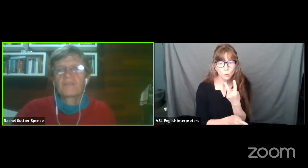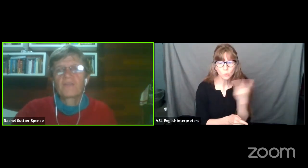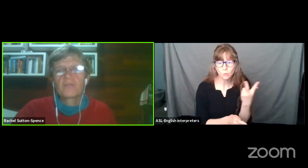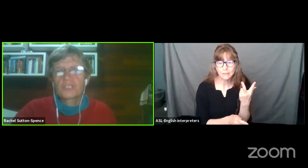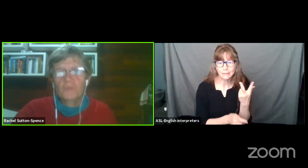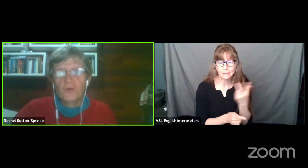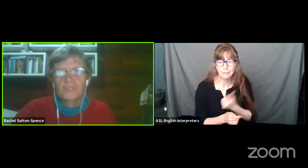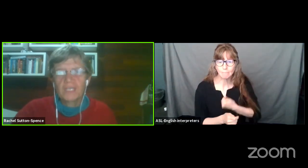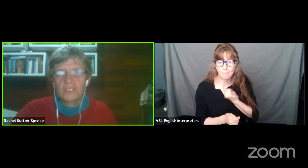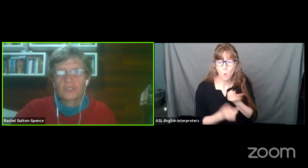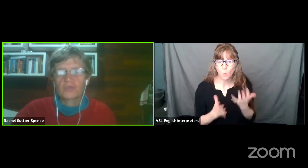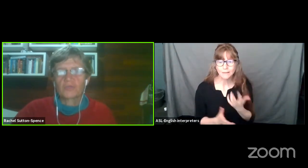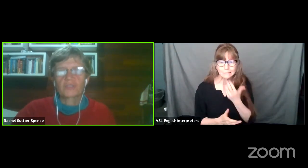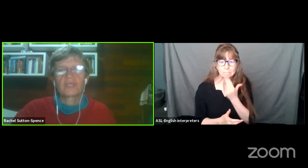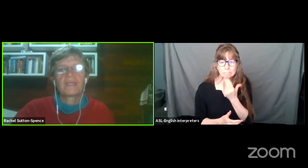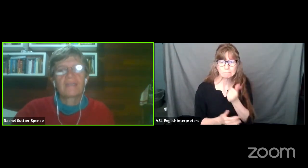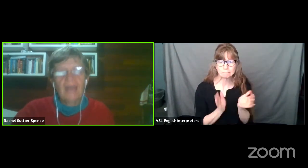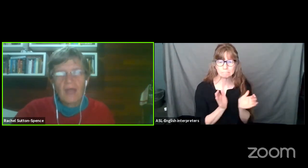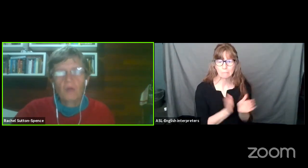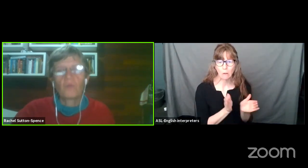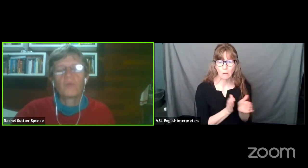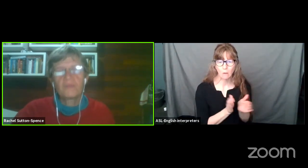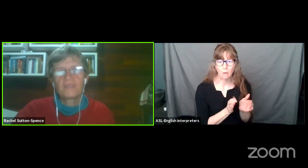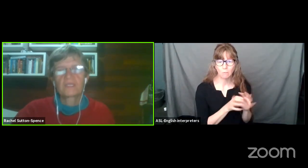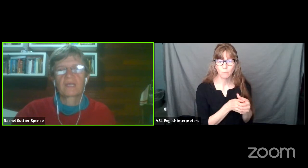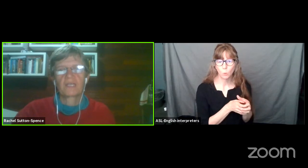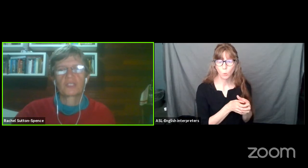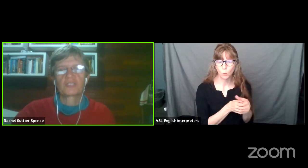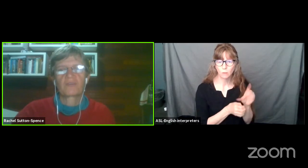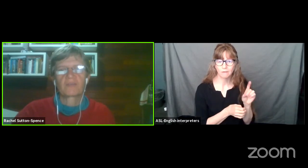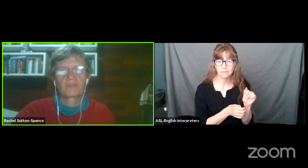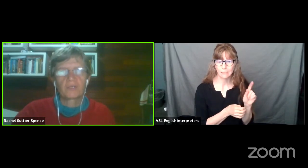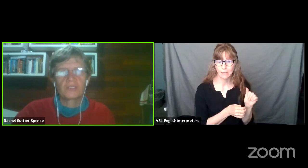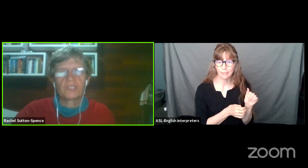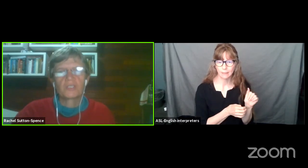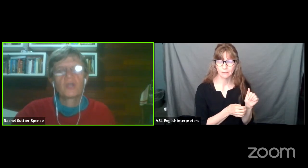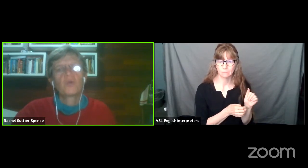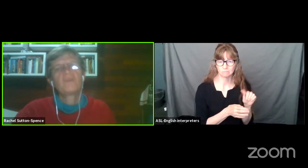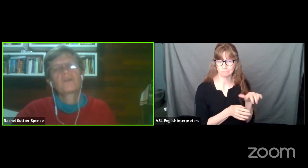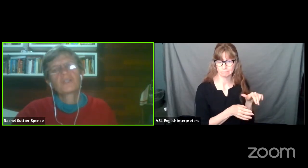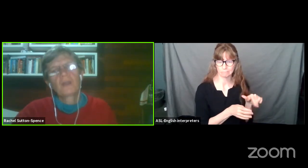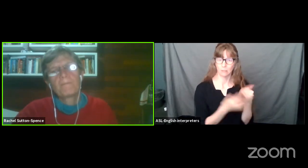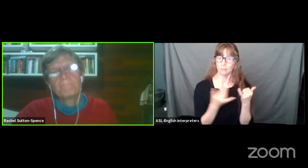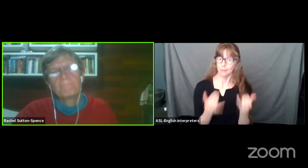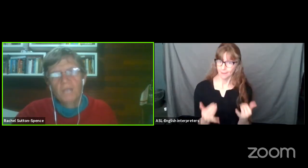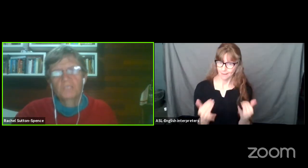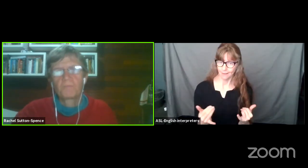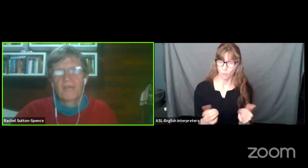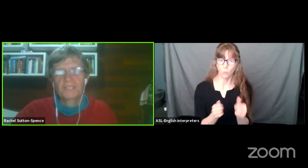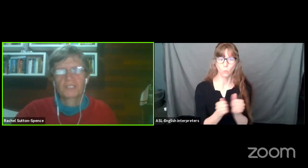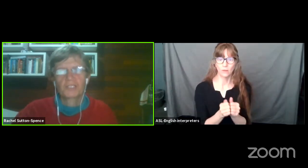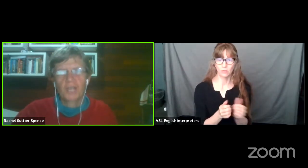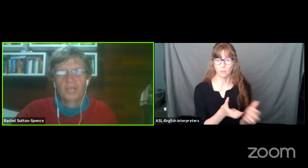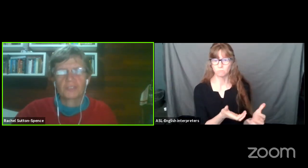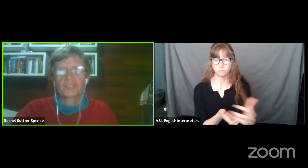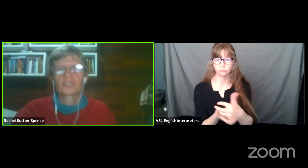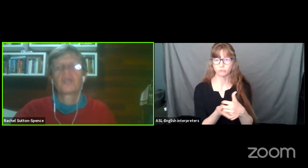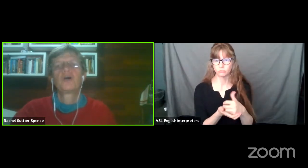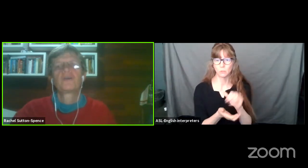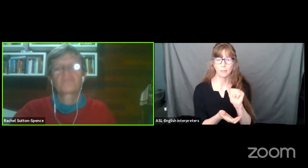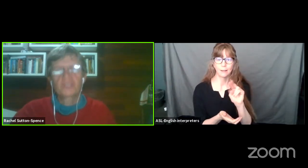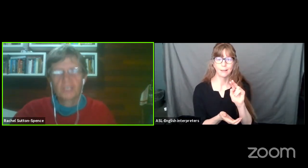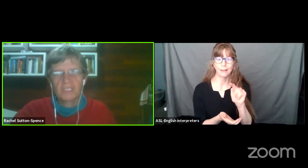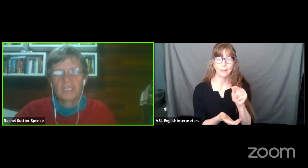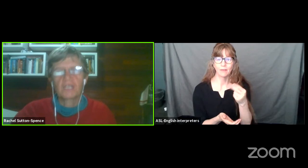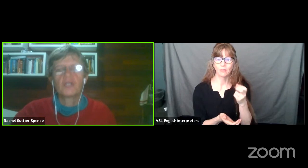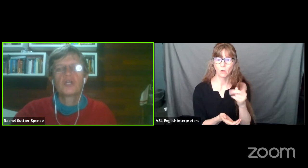They had a very small data source. Now, with these collections of anthologies, we've got a much better chance